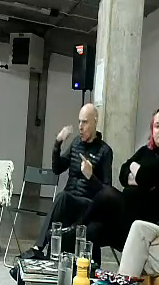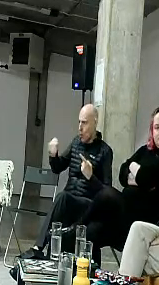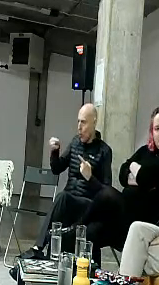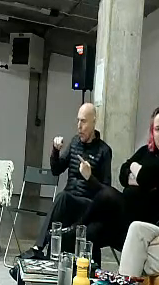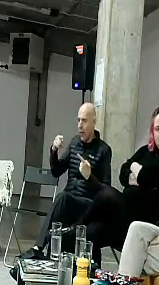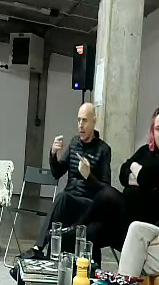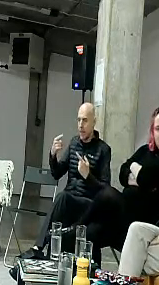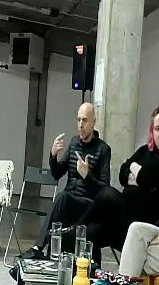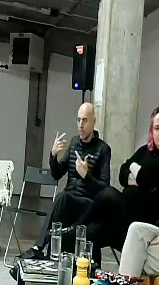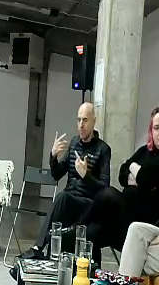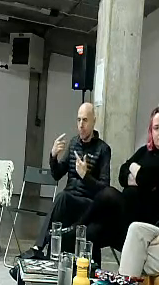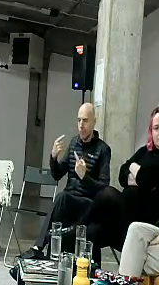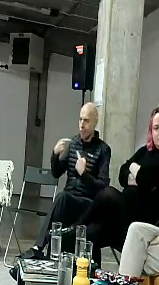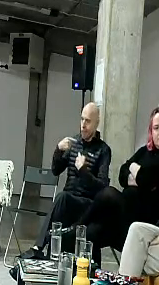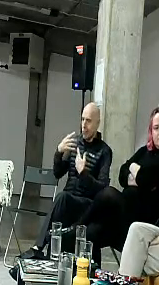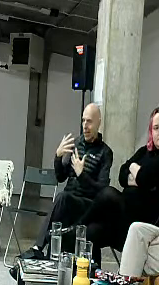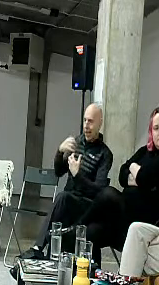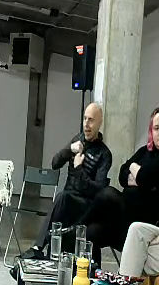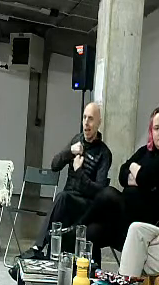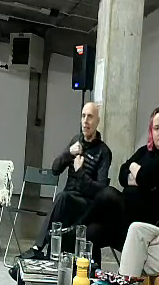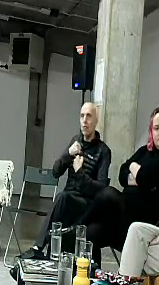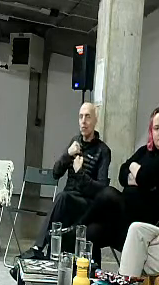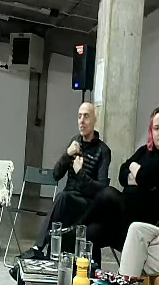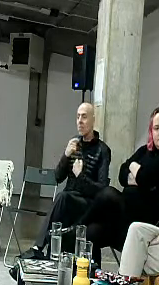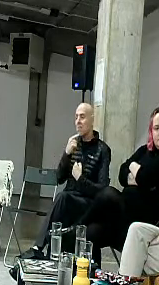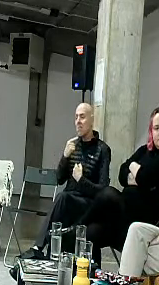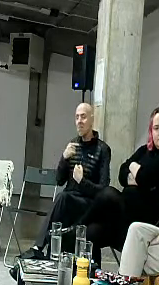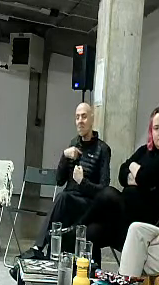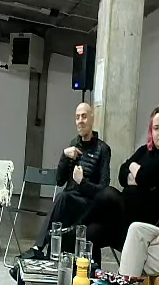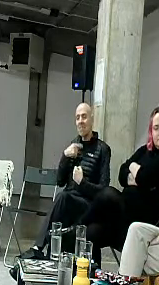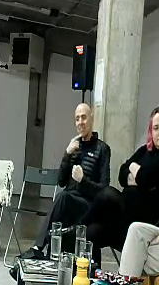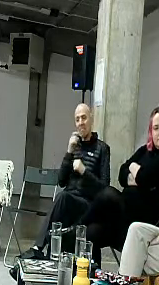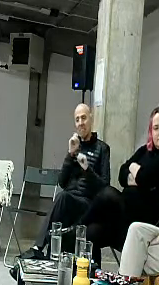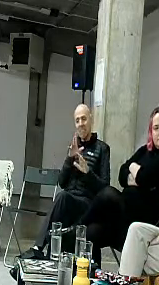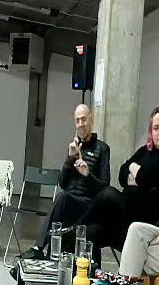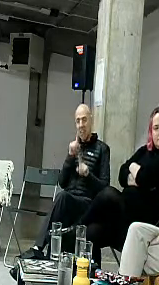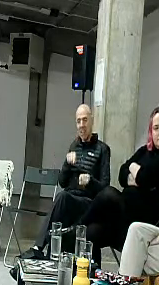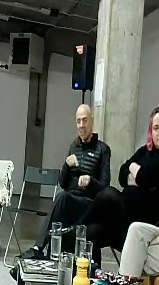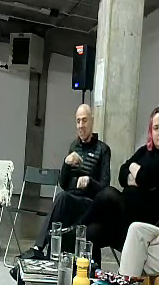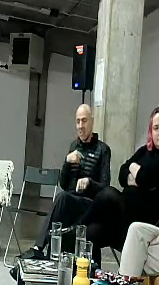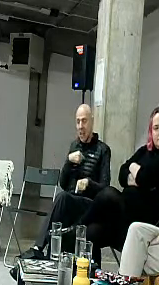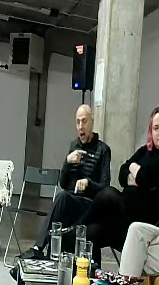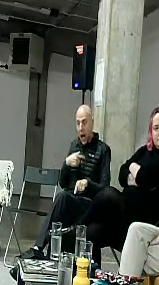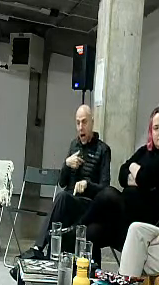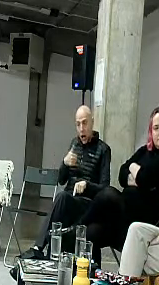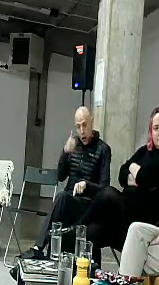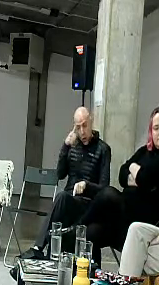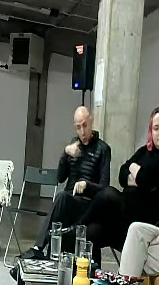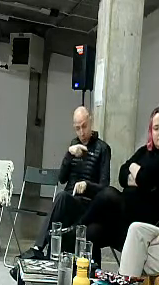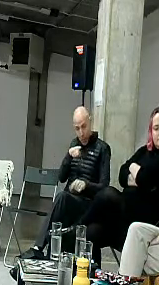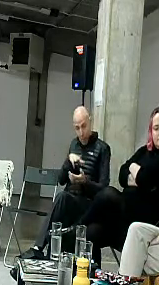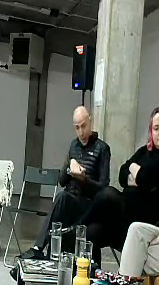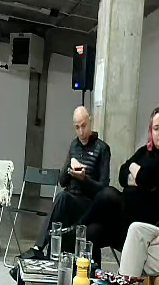going to catch you and take you? And he said, well, I knew you were my mum, but you weren't my